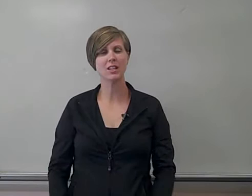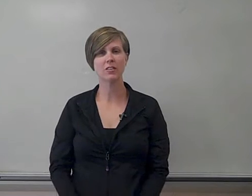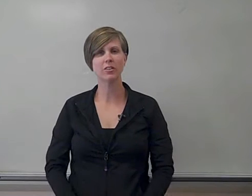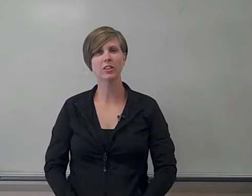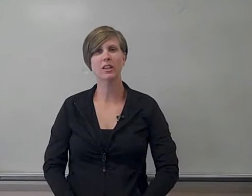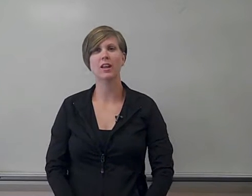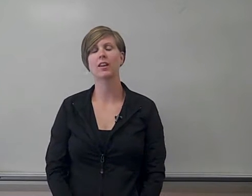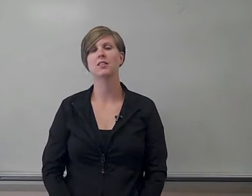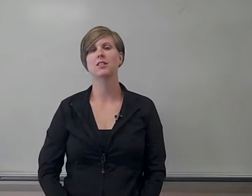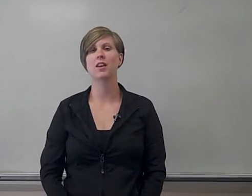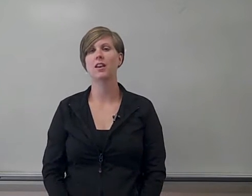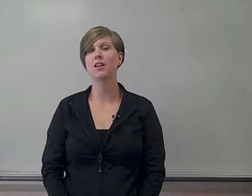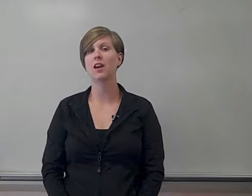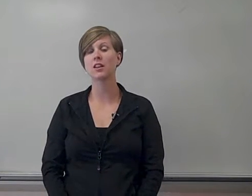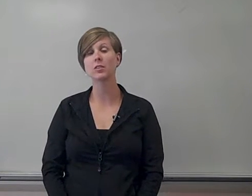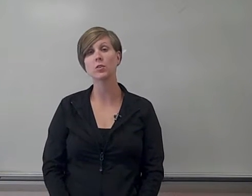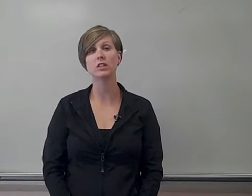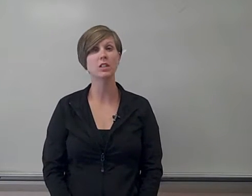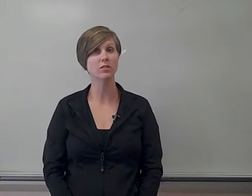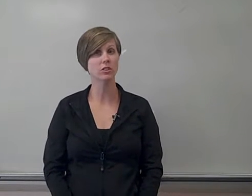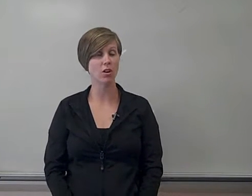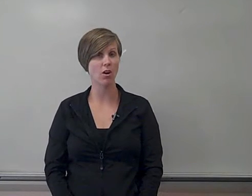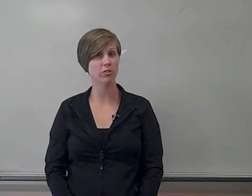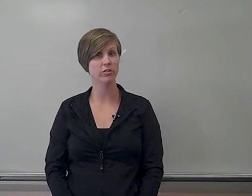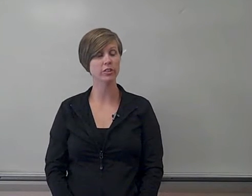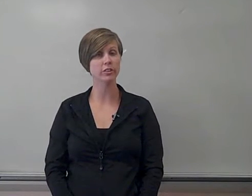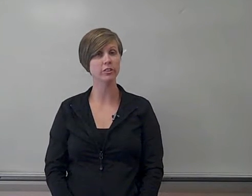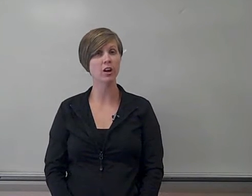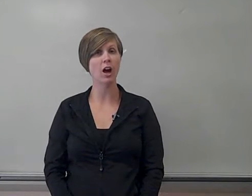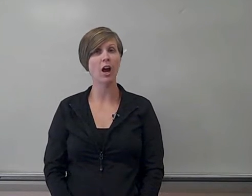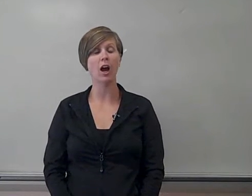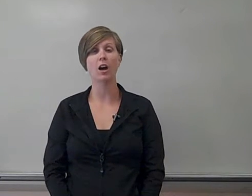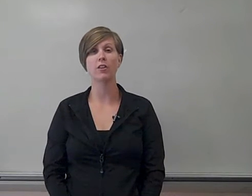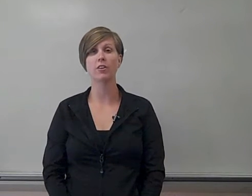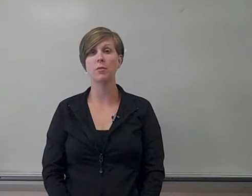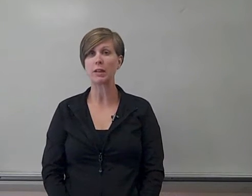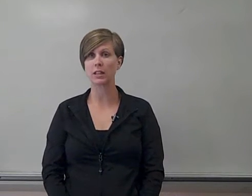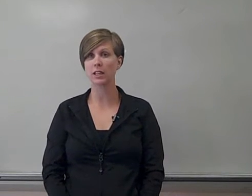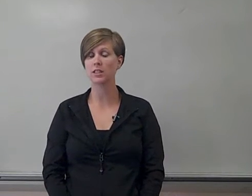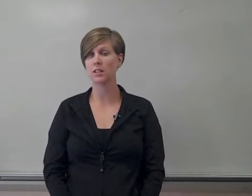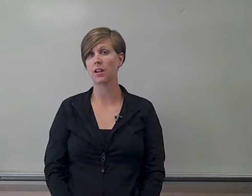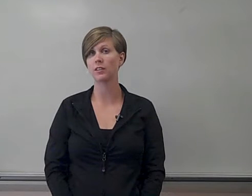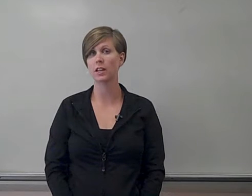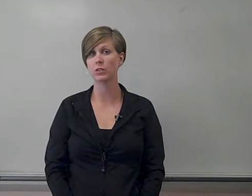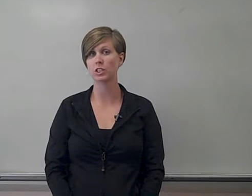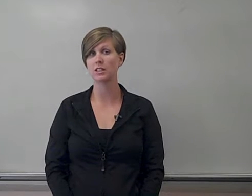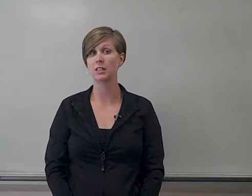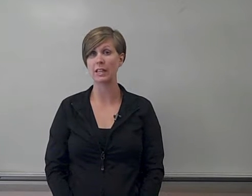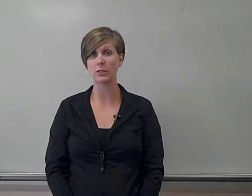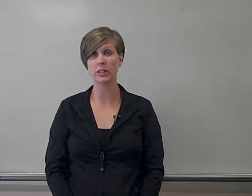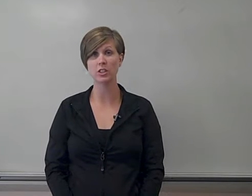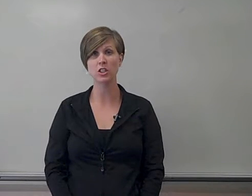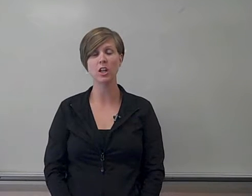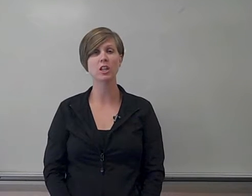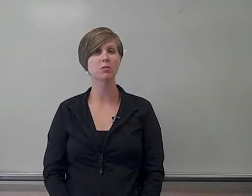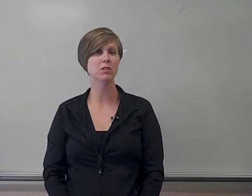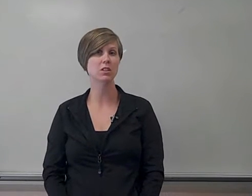is Stanford, and today I'm going to give you an overview of American Sign Language's language,